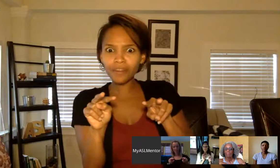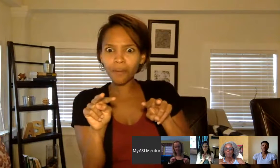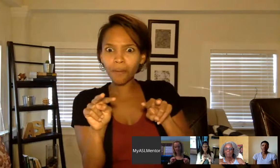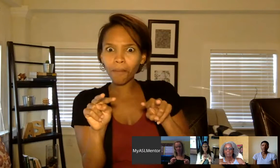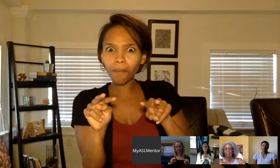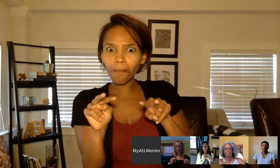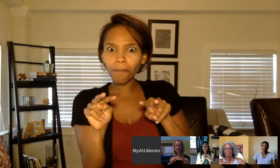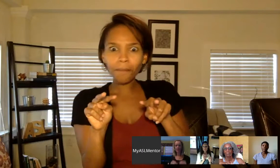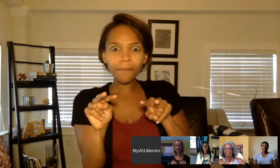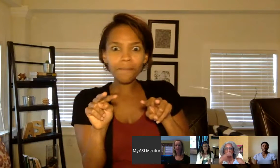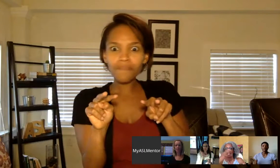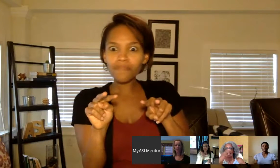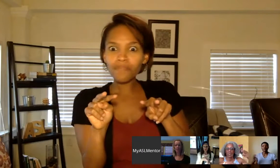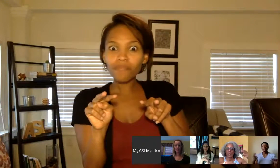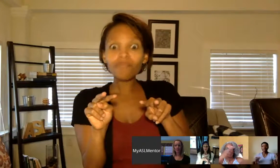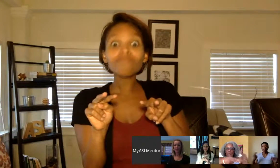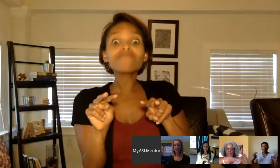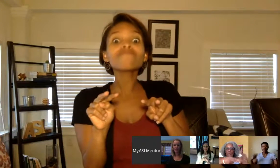happens?